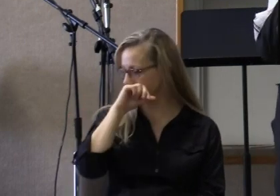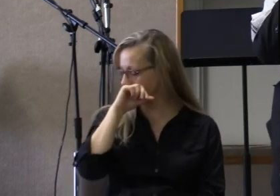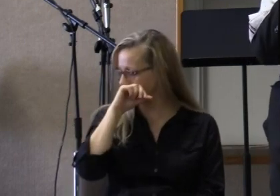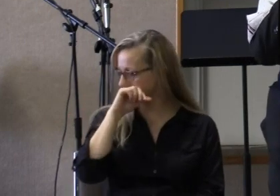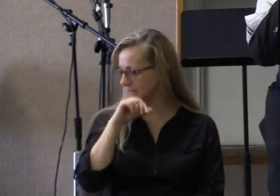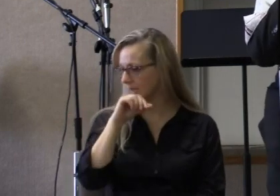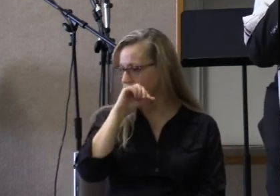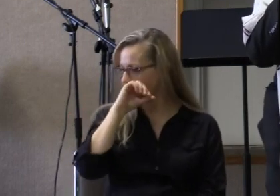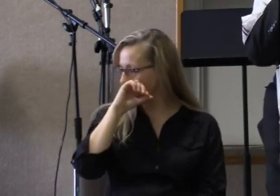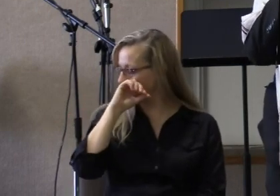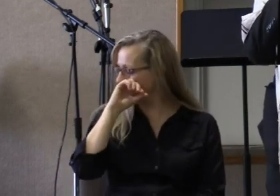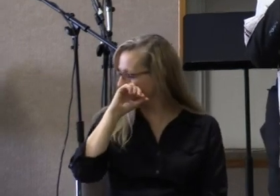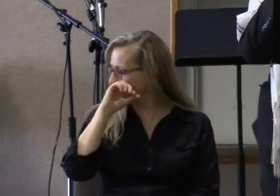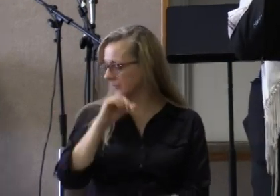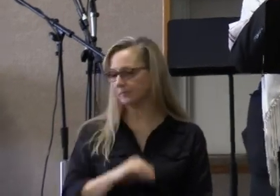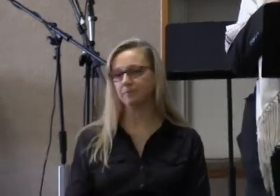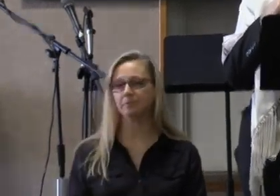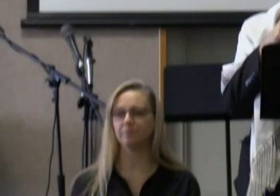says,